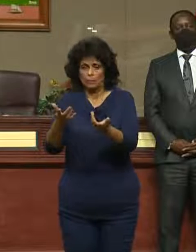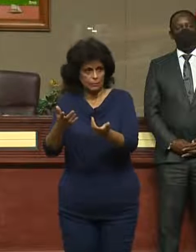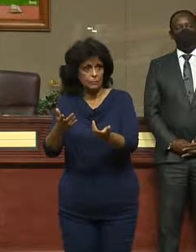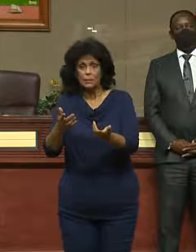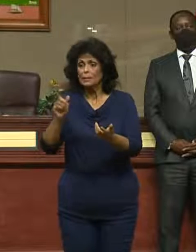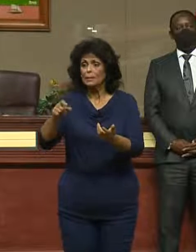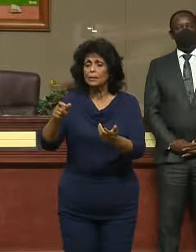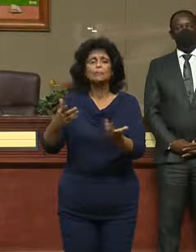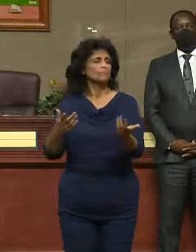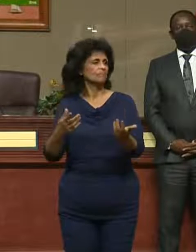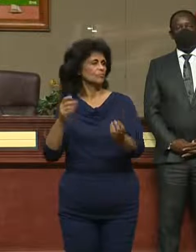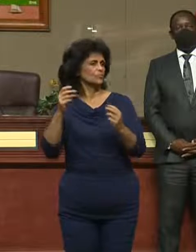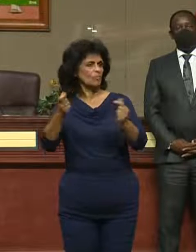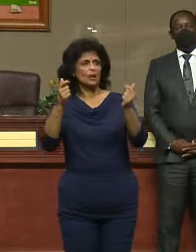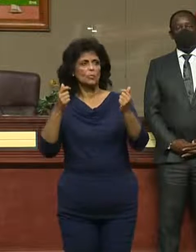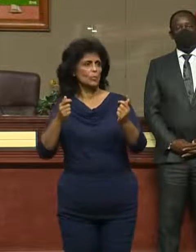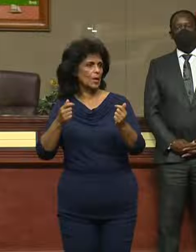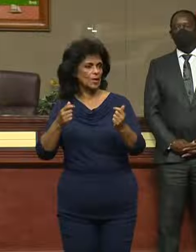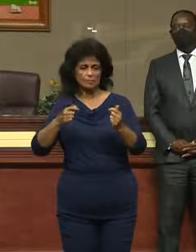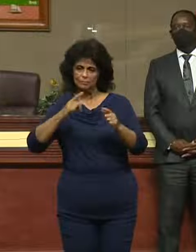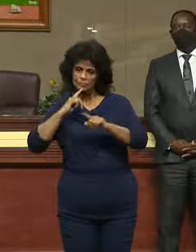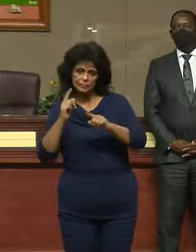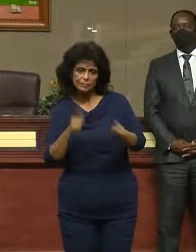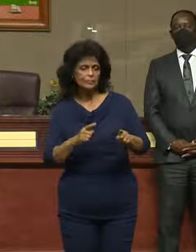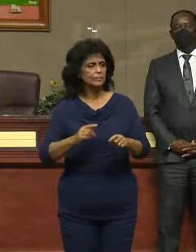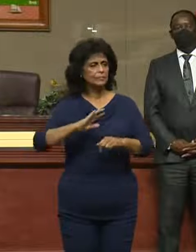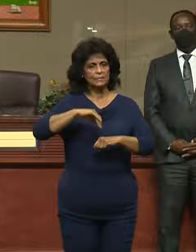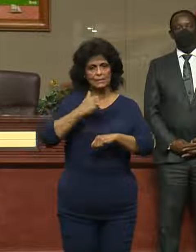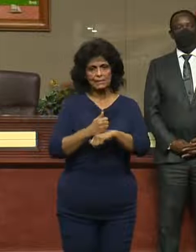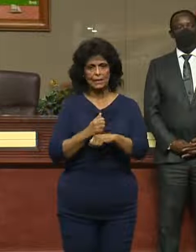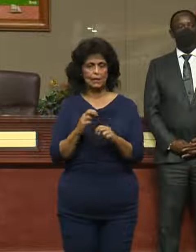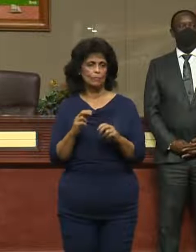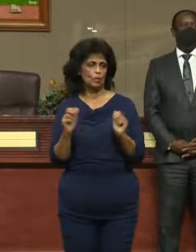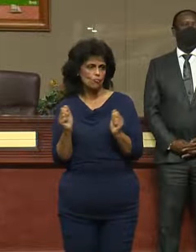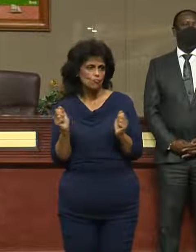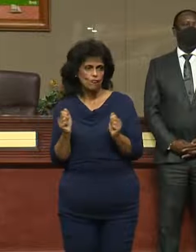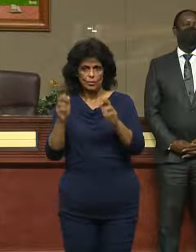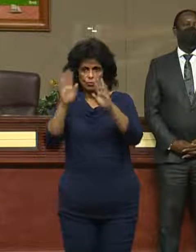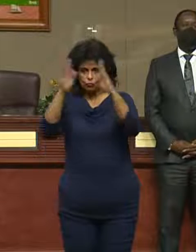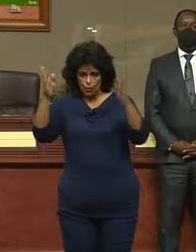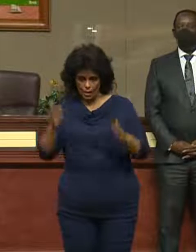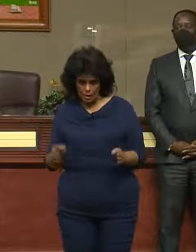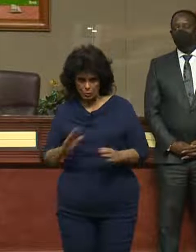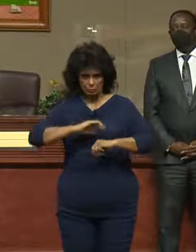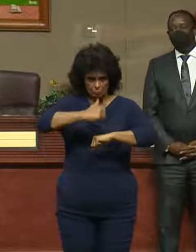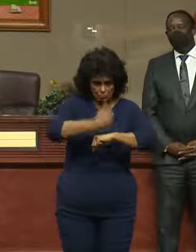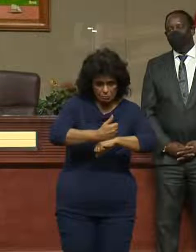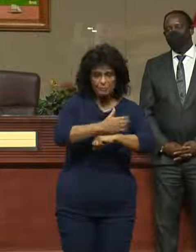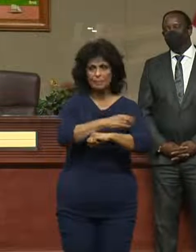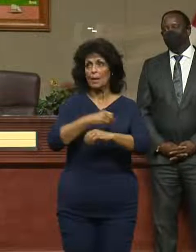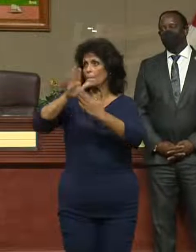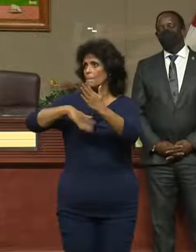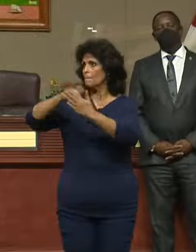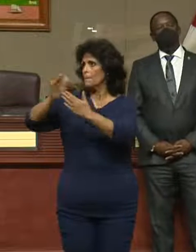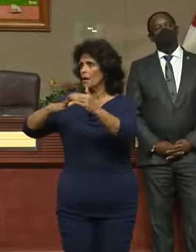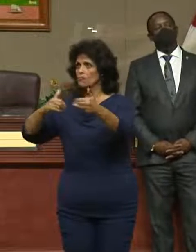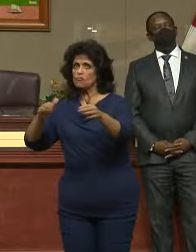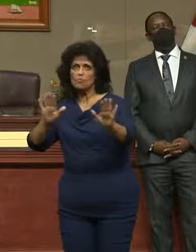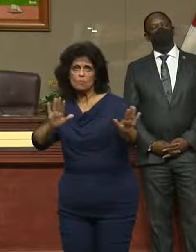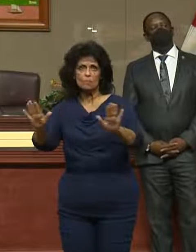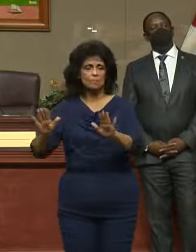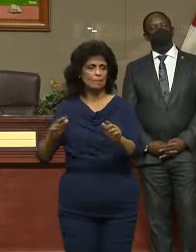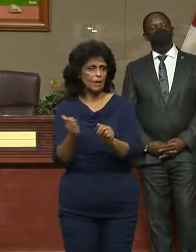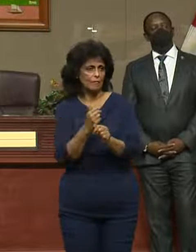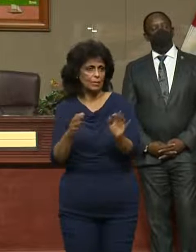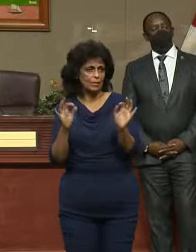The room was painted, clean, everyone set up, and it was ready to receive the vaccines today. Those 20,000